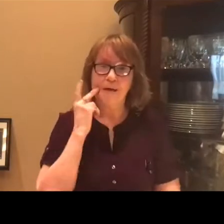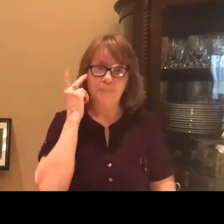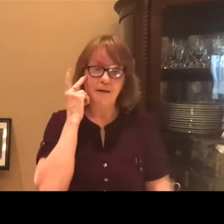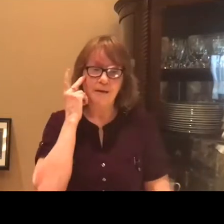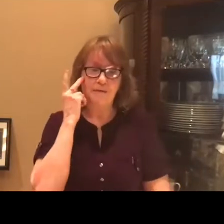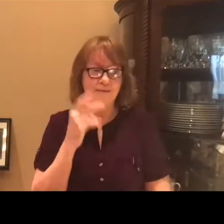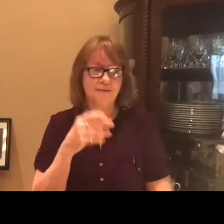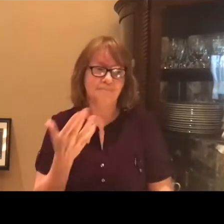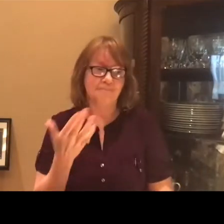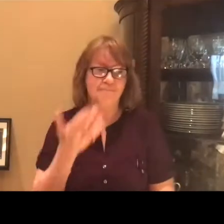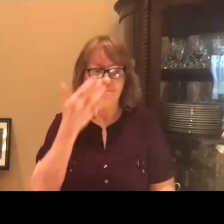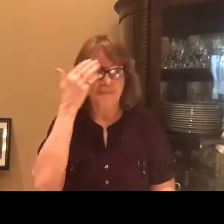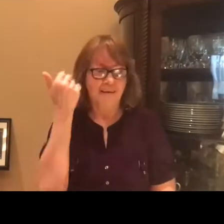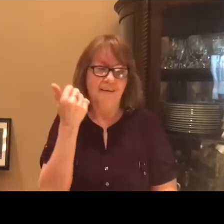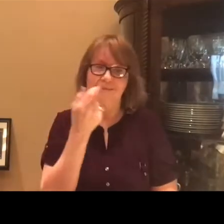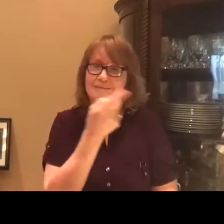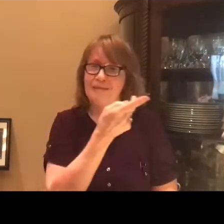just because they were great people.